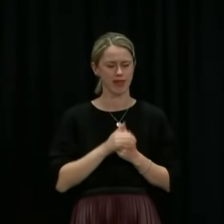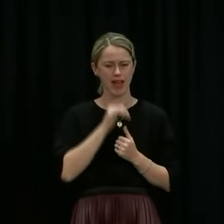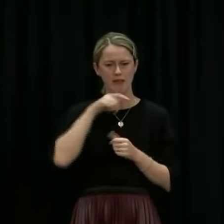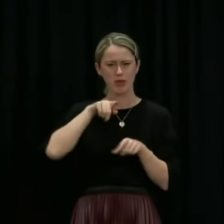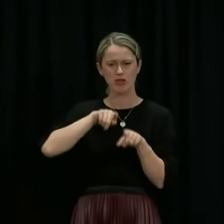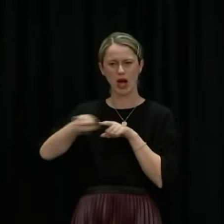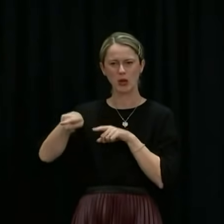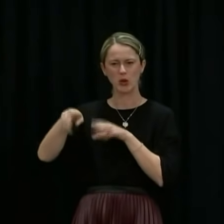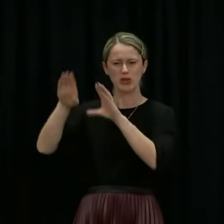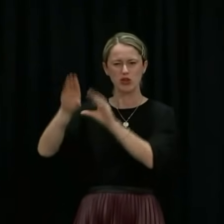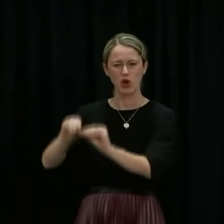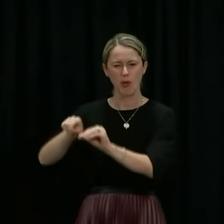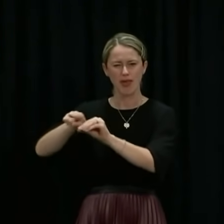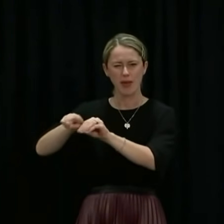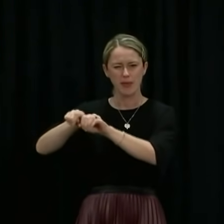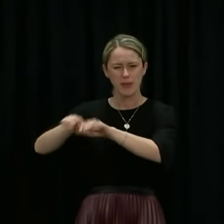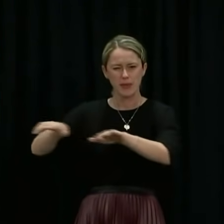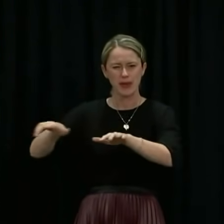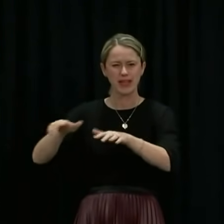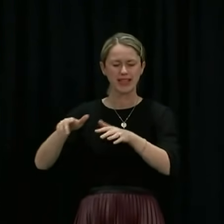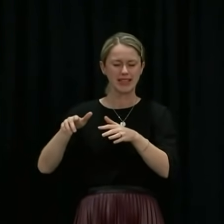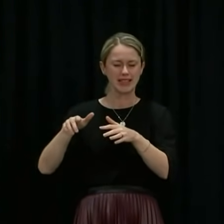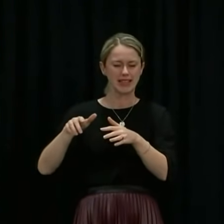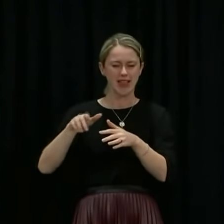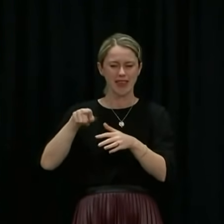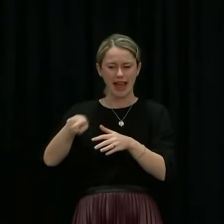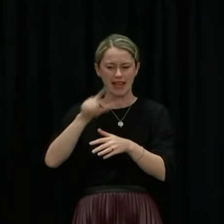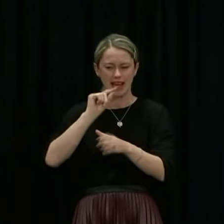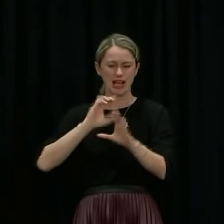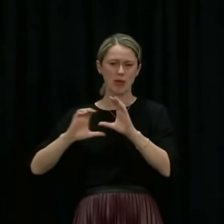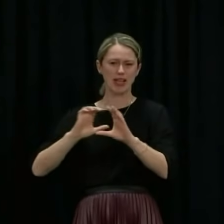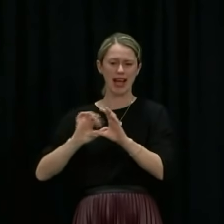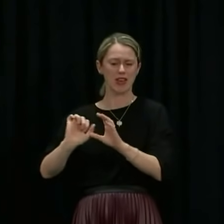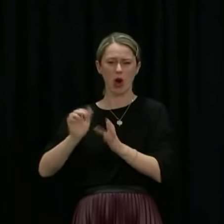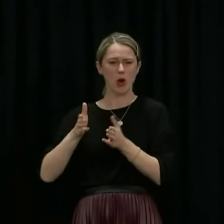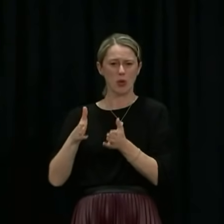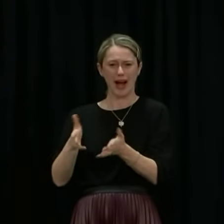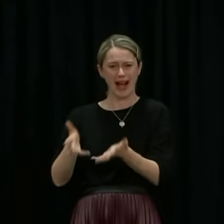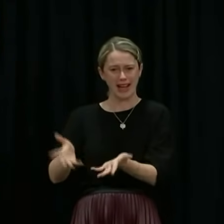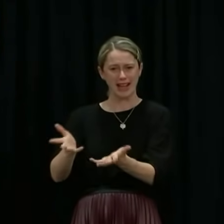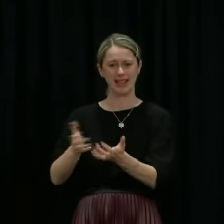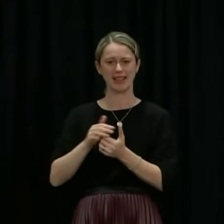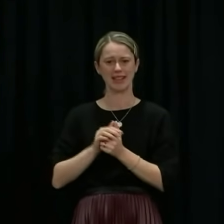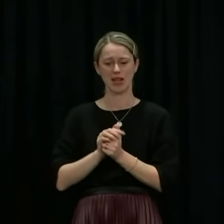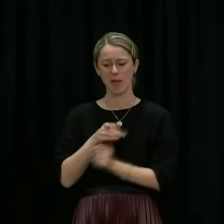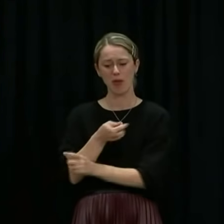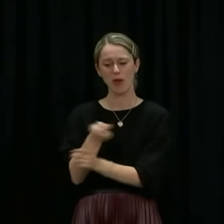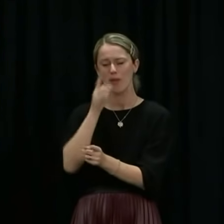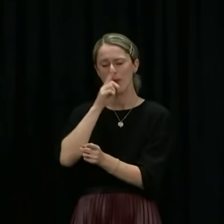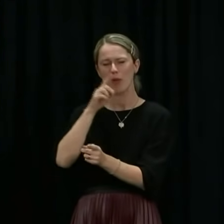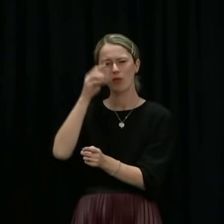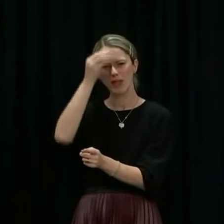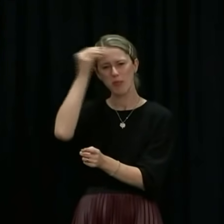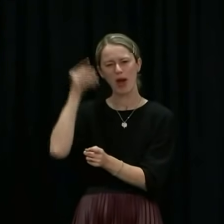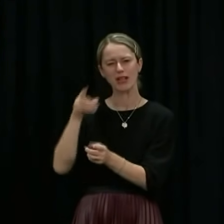censoring process through a regulatory body doesn't stop them communicating. But I think, again, to point to the fact, these people are in a very, very small minority.